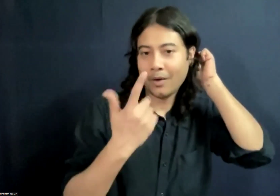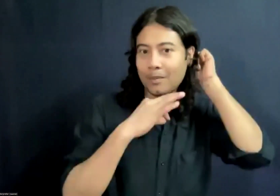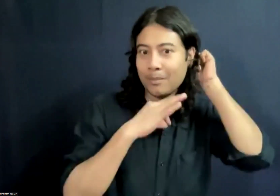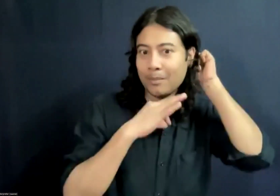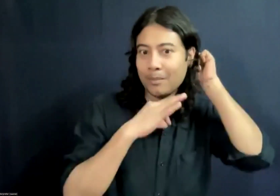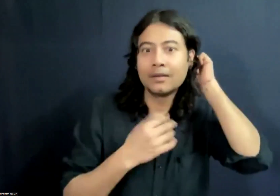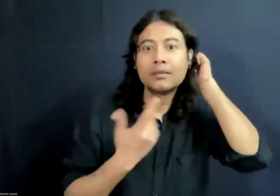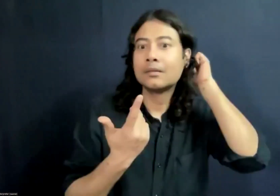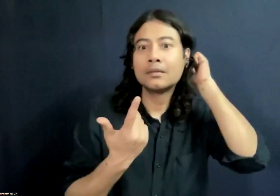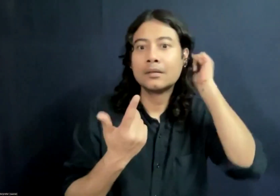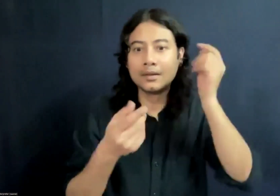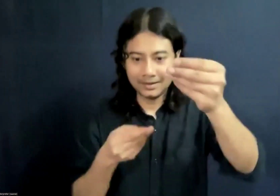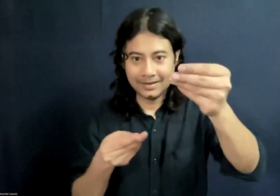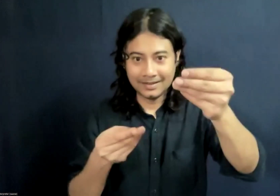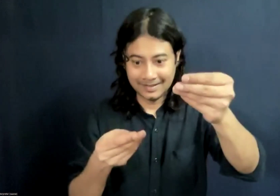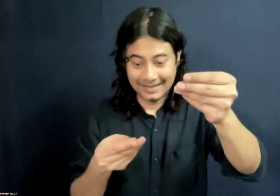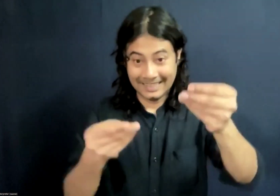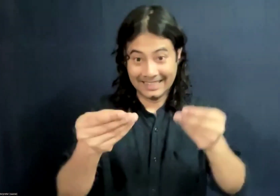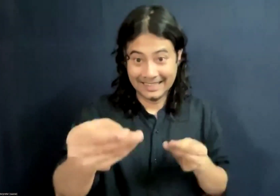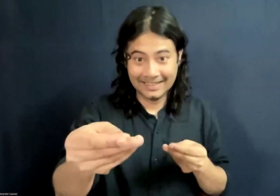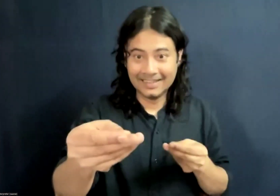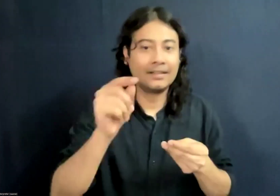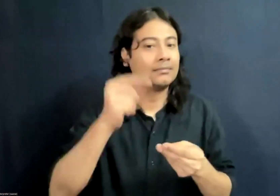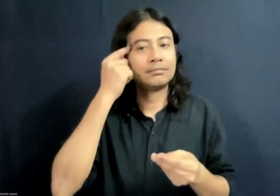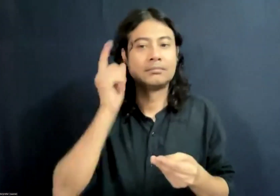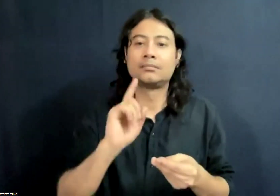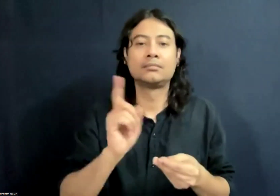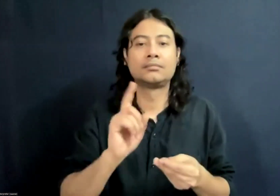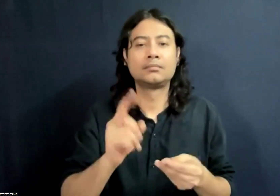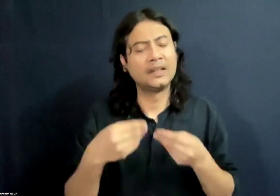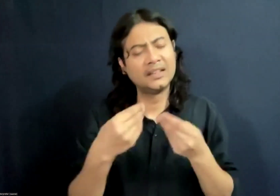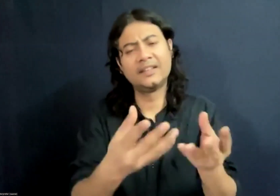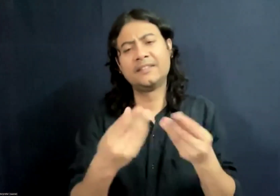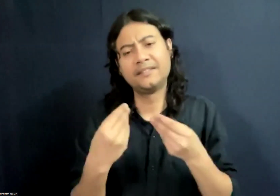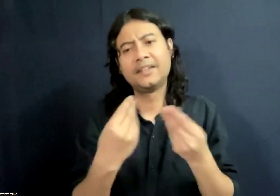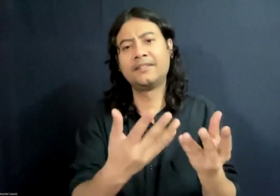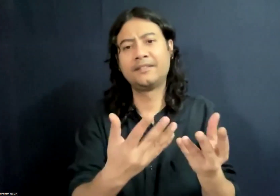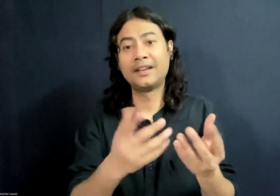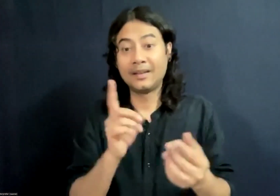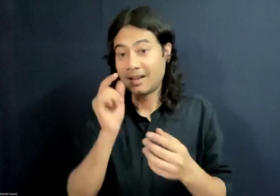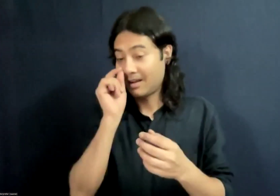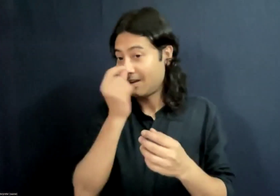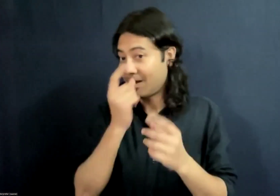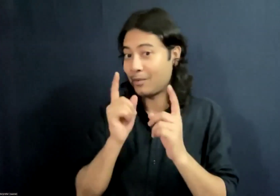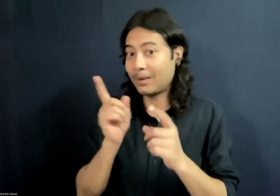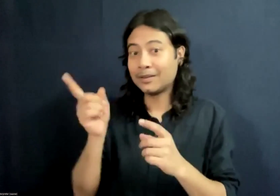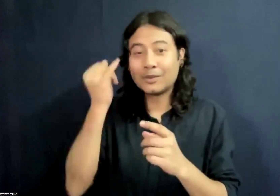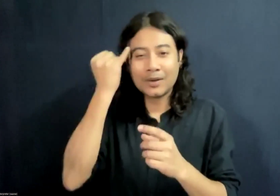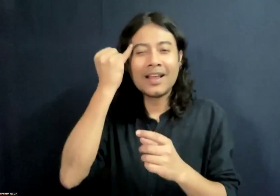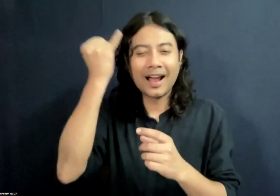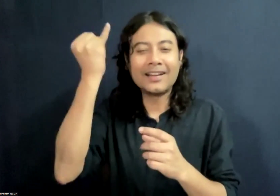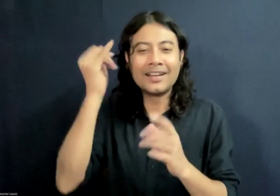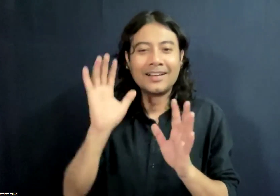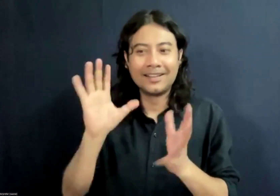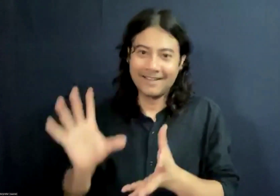I am doing my duty. Yes, I am giving money, but at the same time, I want to show off. I want to show to the world